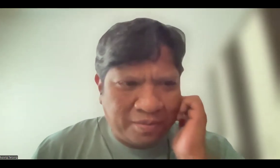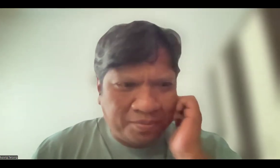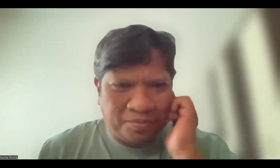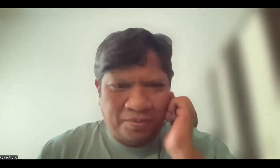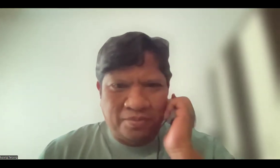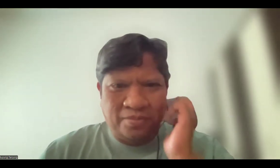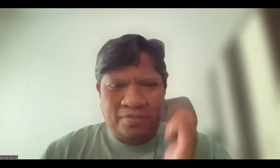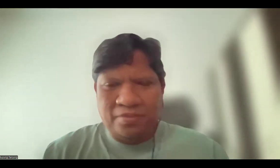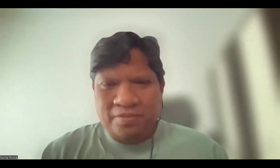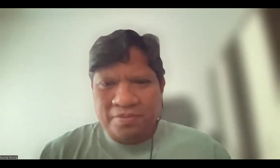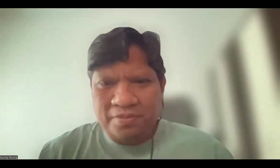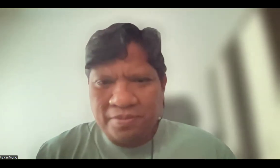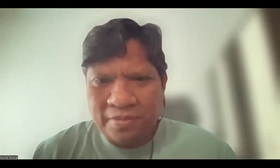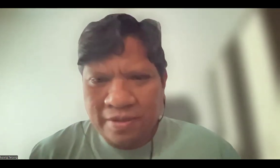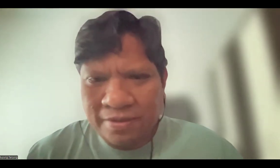Rina.